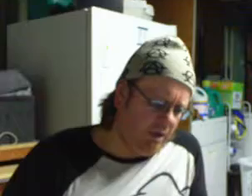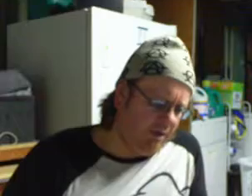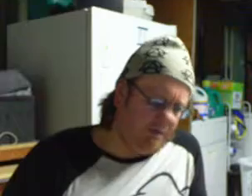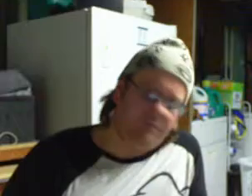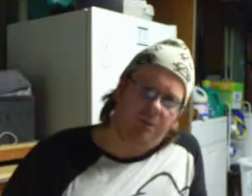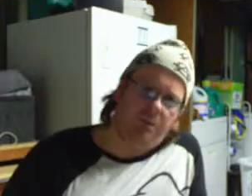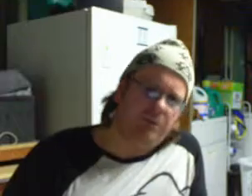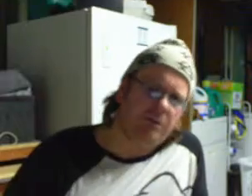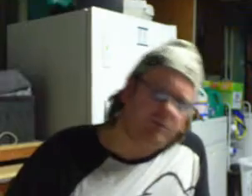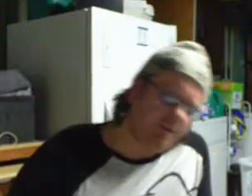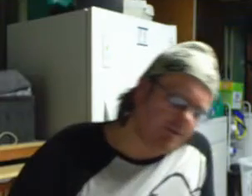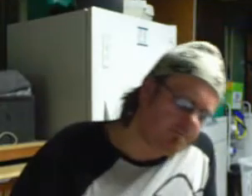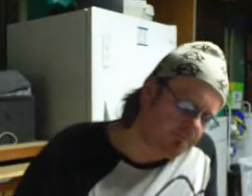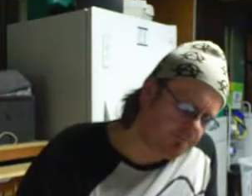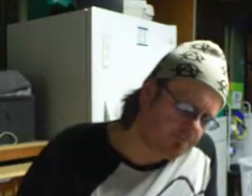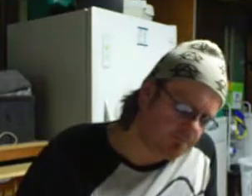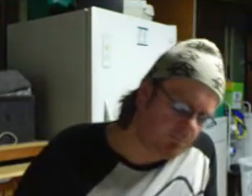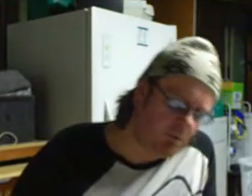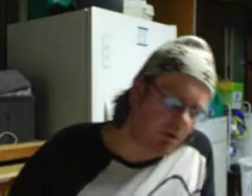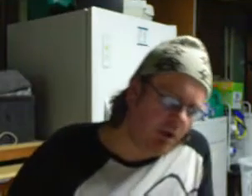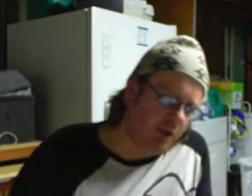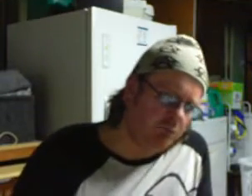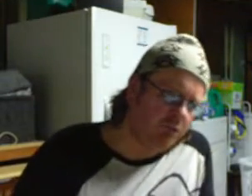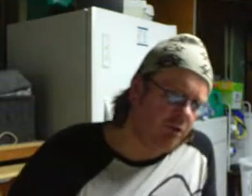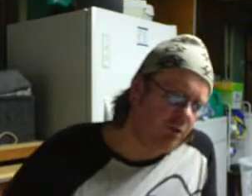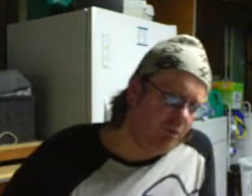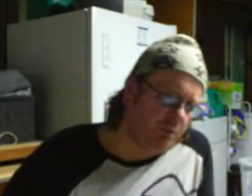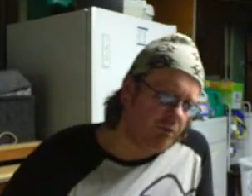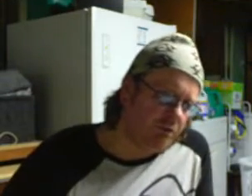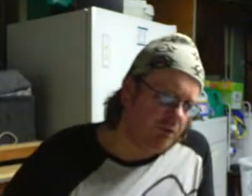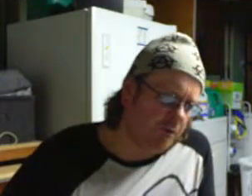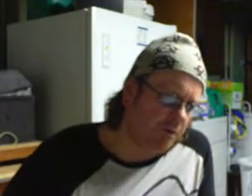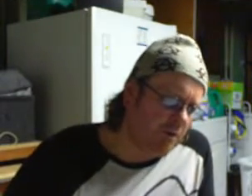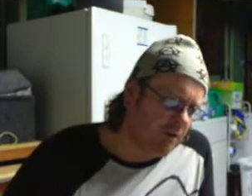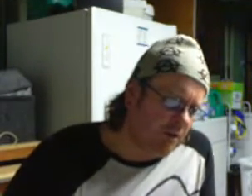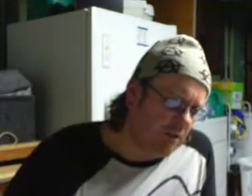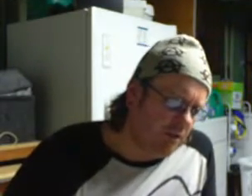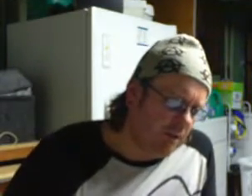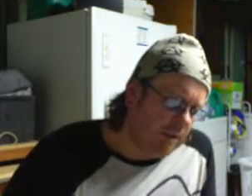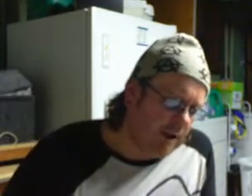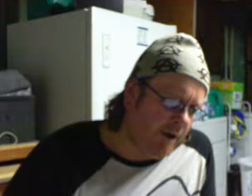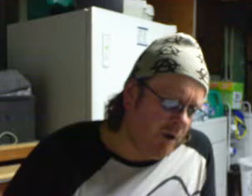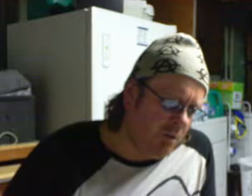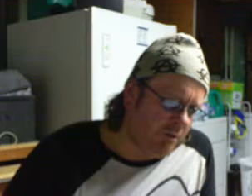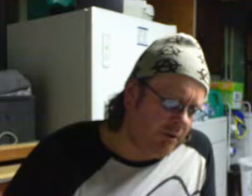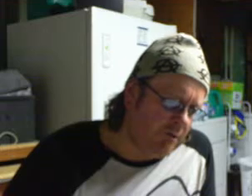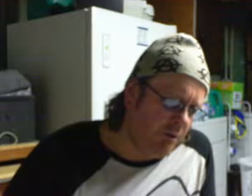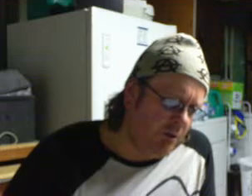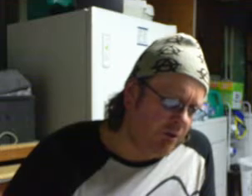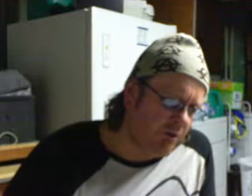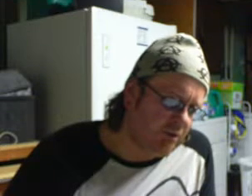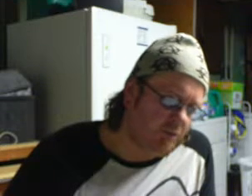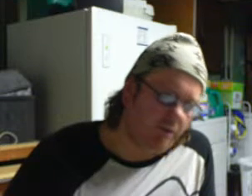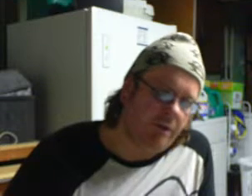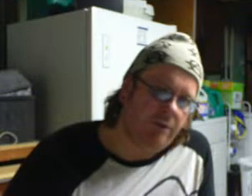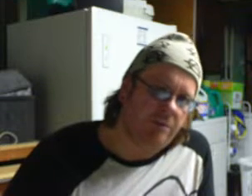I don't think that's it. And we should also consider how later on in history, some of the